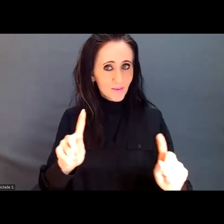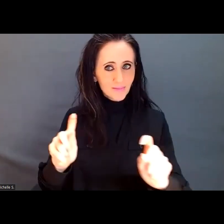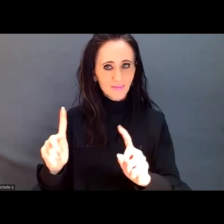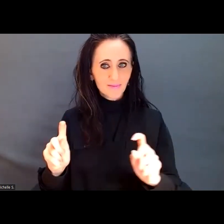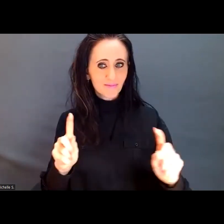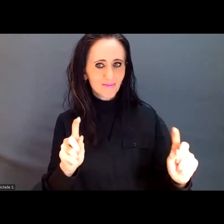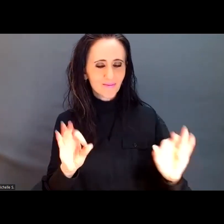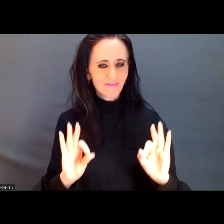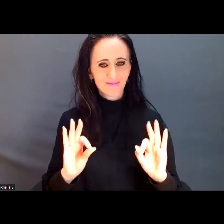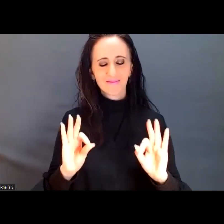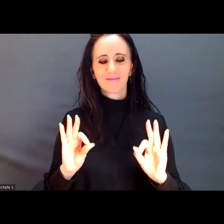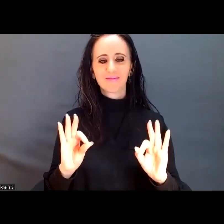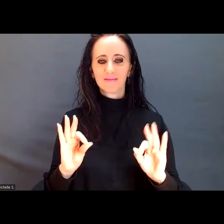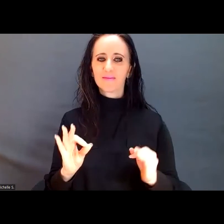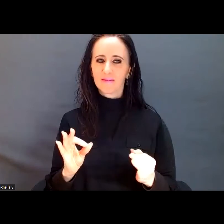Almost time for Q&A.